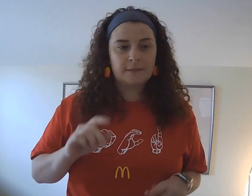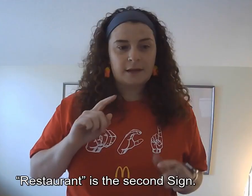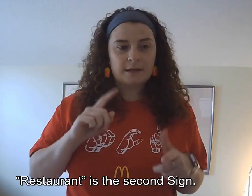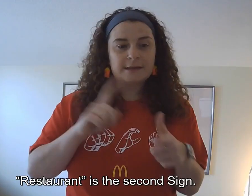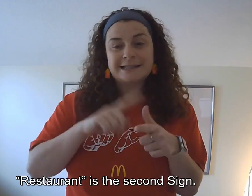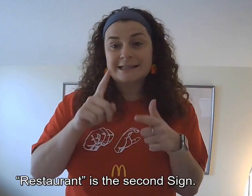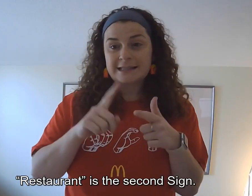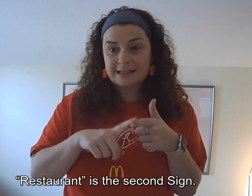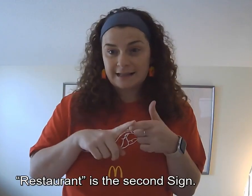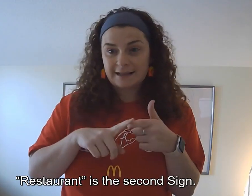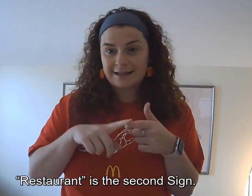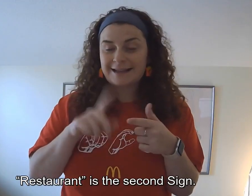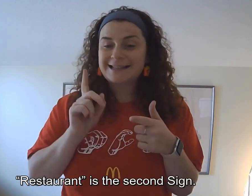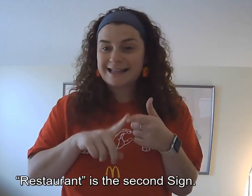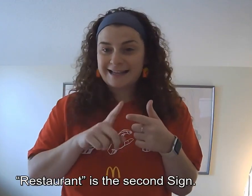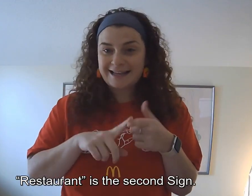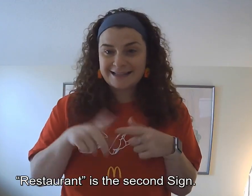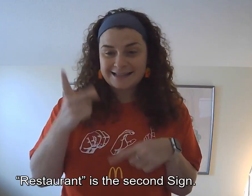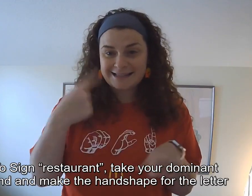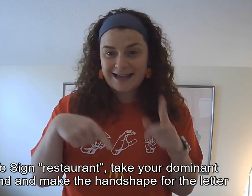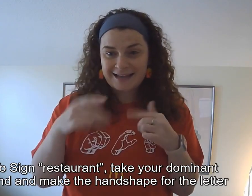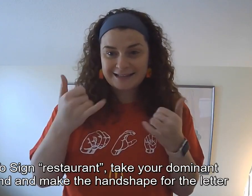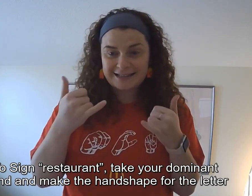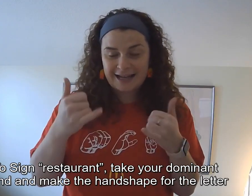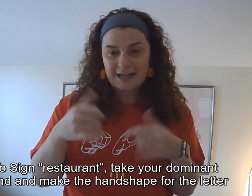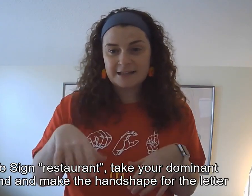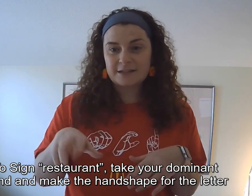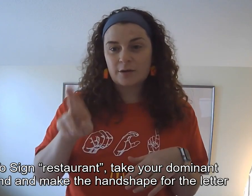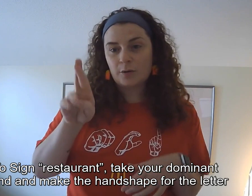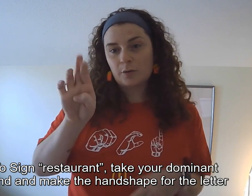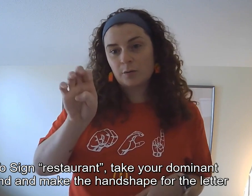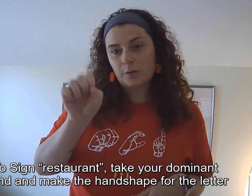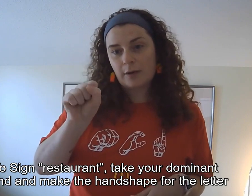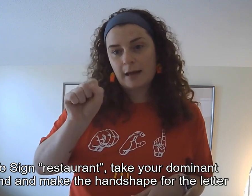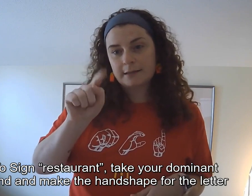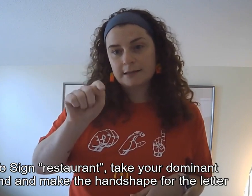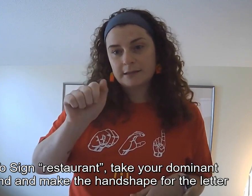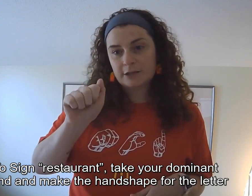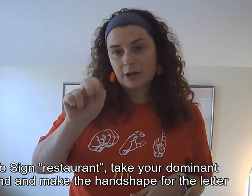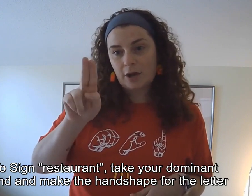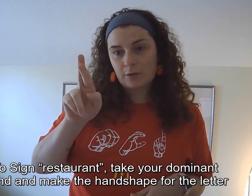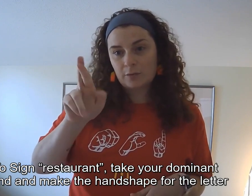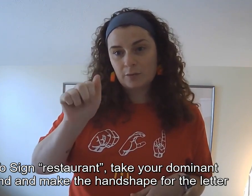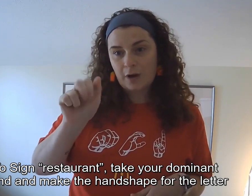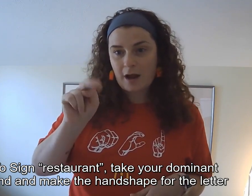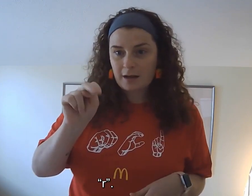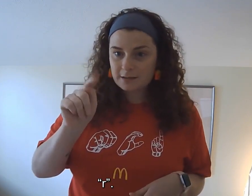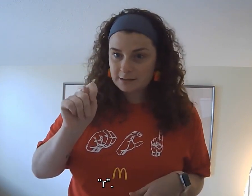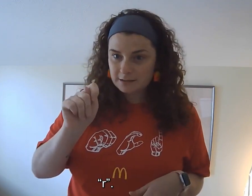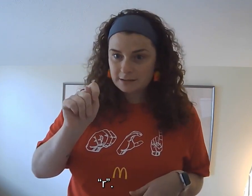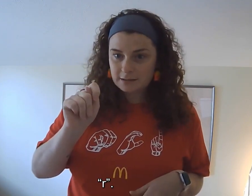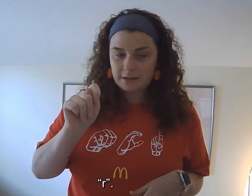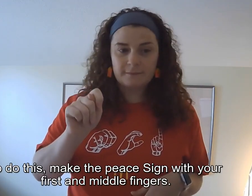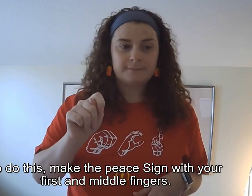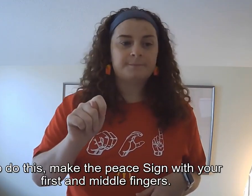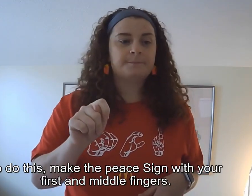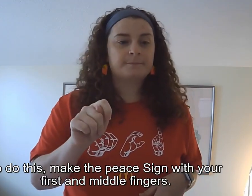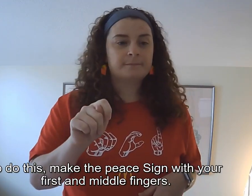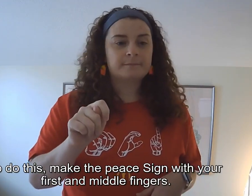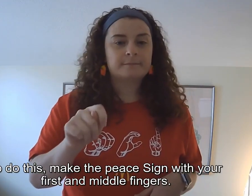Restaurant is the second sign. To sign restaurant, take your dominant hand and make the handshape for the letter R. To do this, make the peace sign with